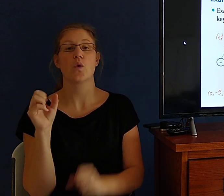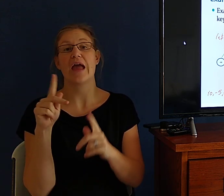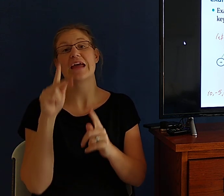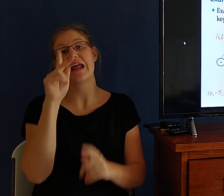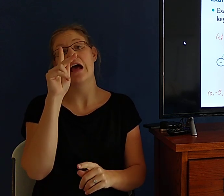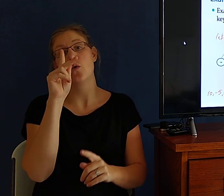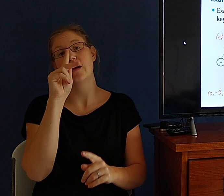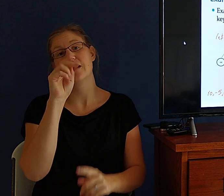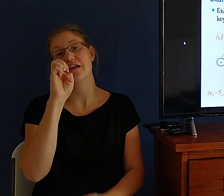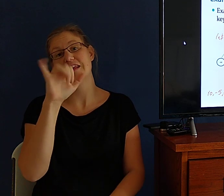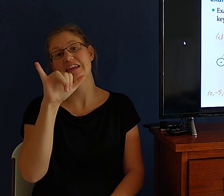15?